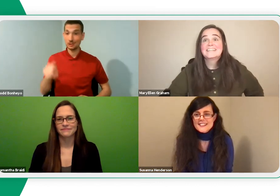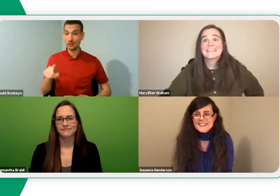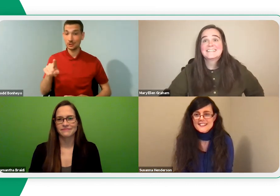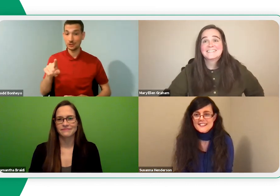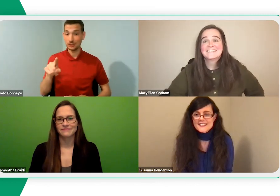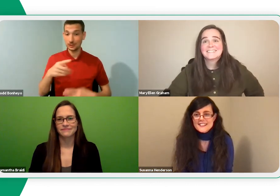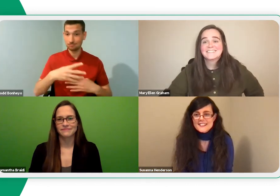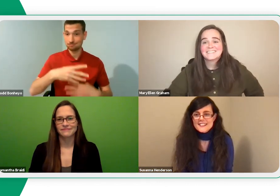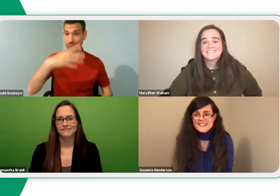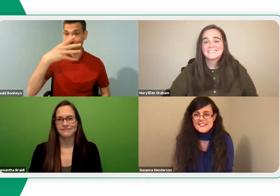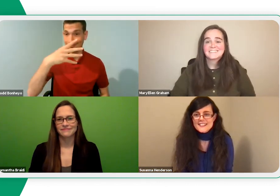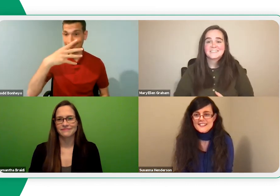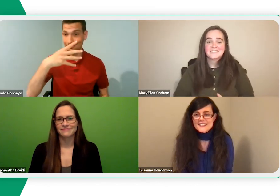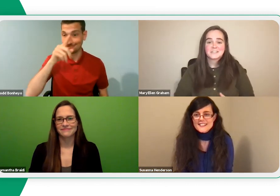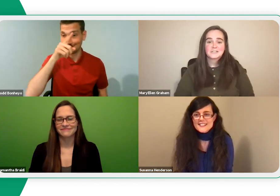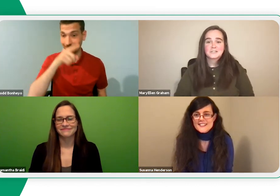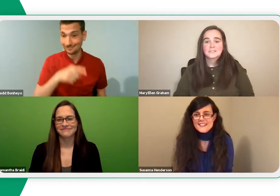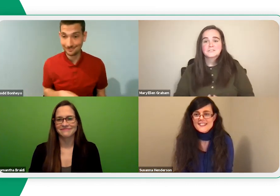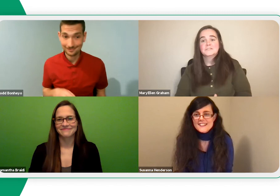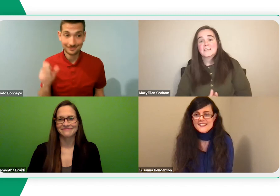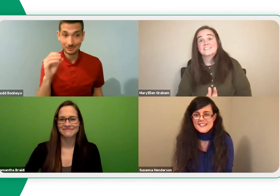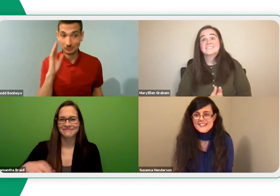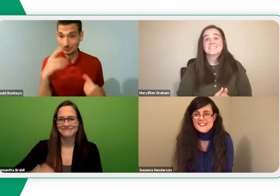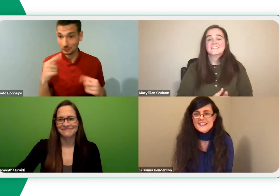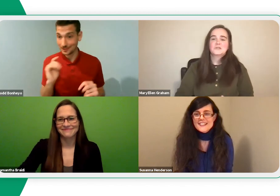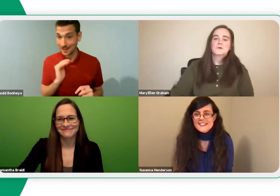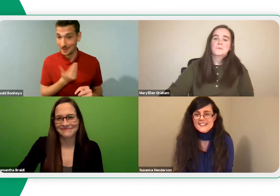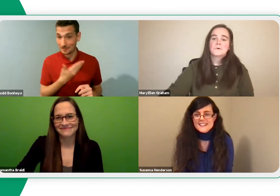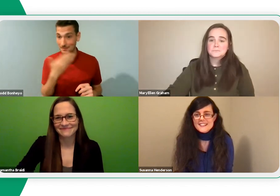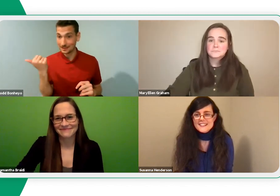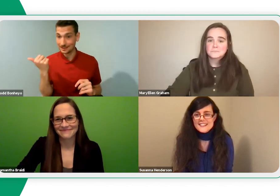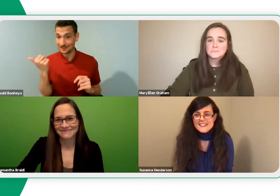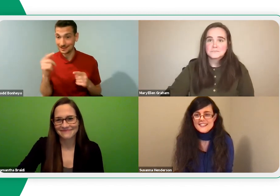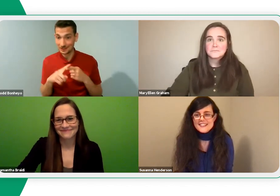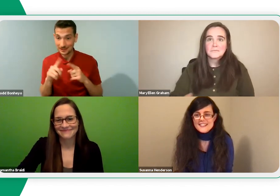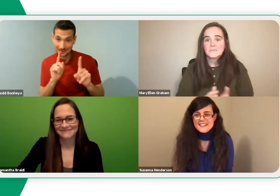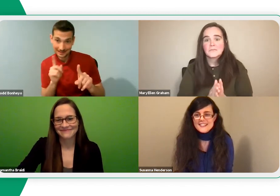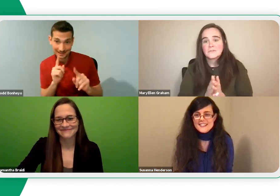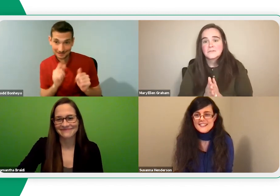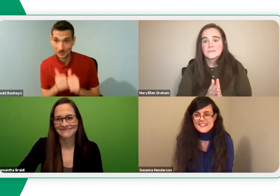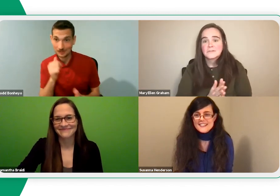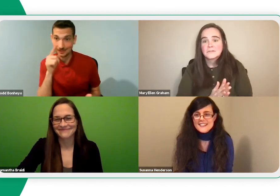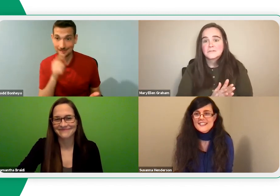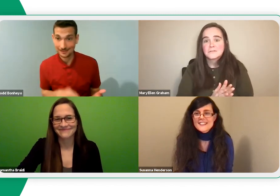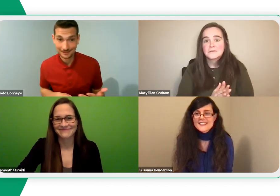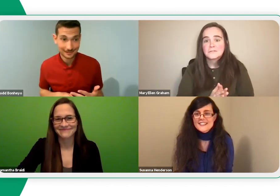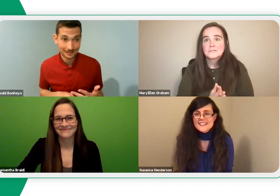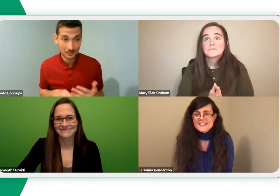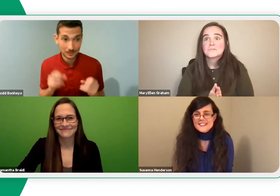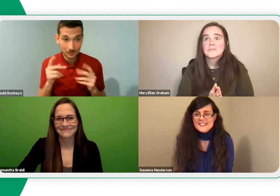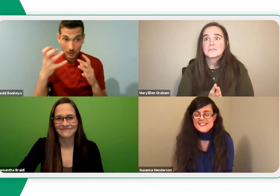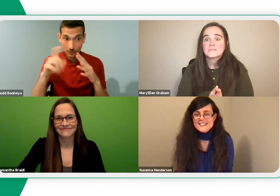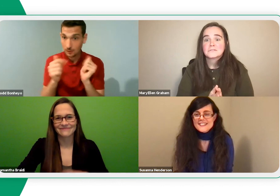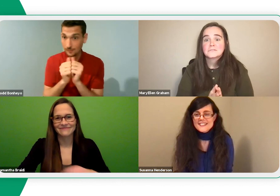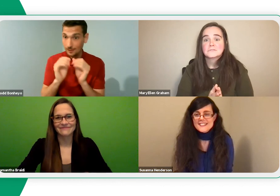All right, well, we have a list of questions. Oh my. We will try our best to answer